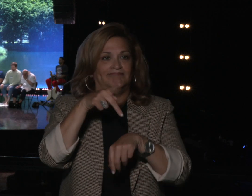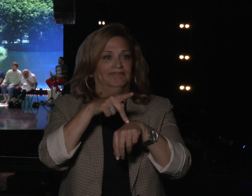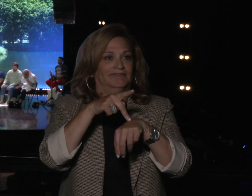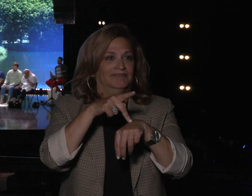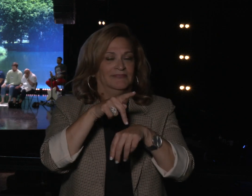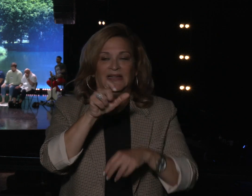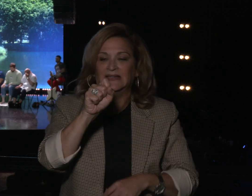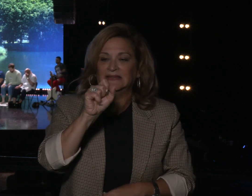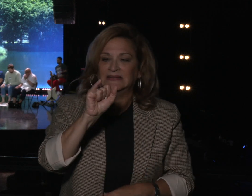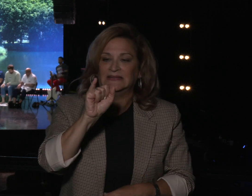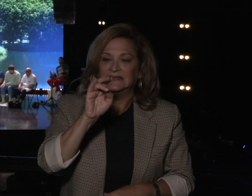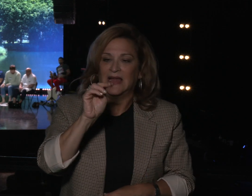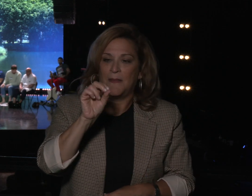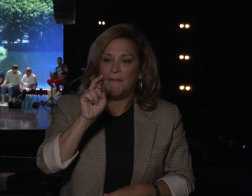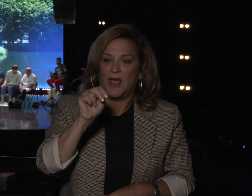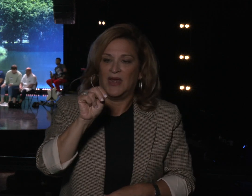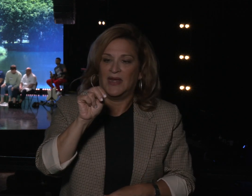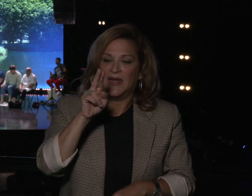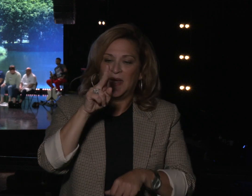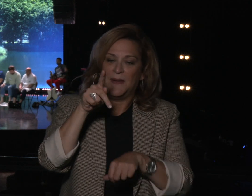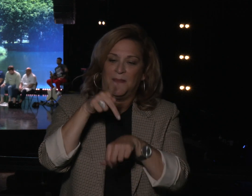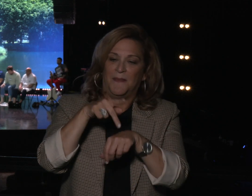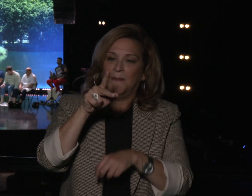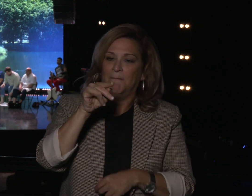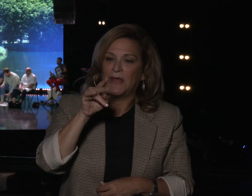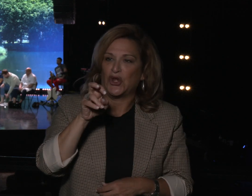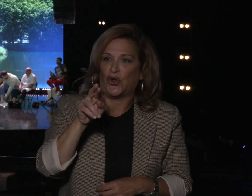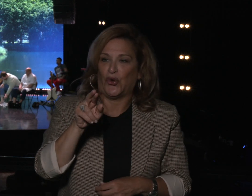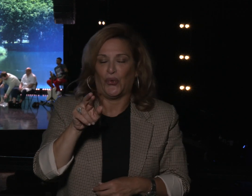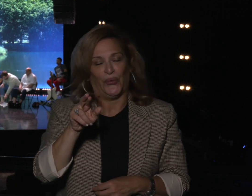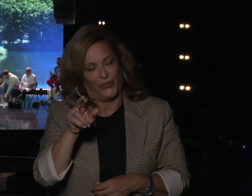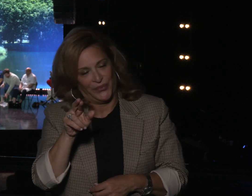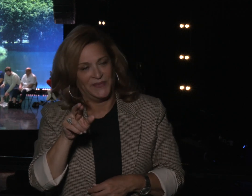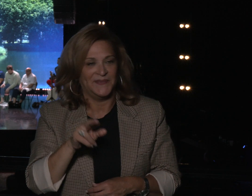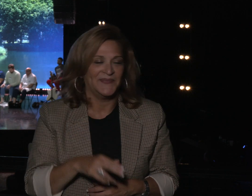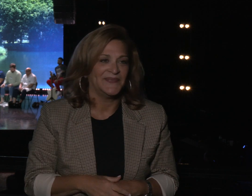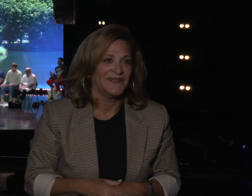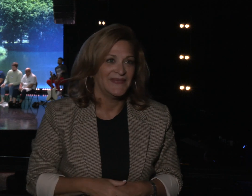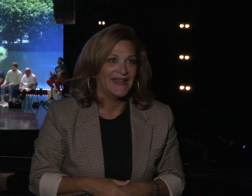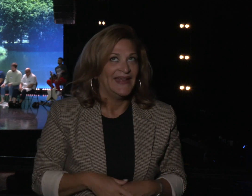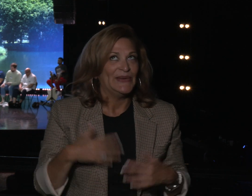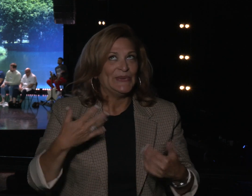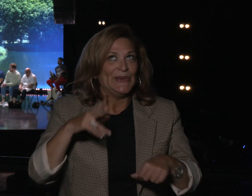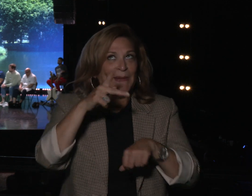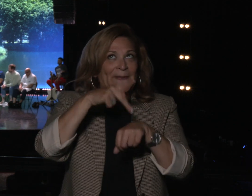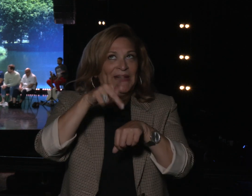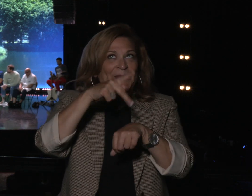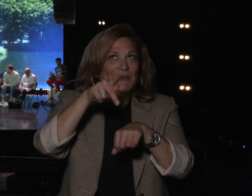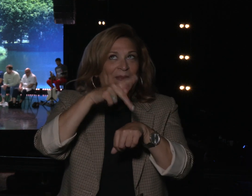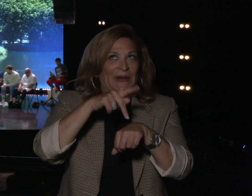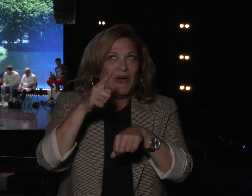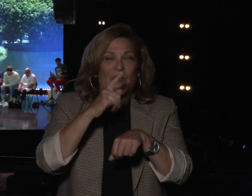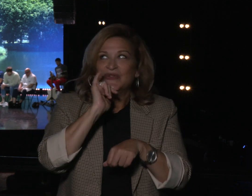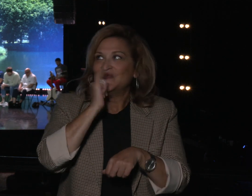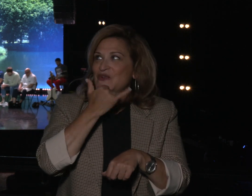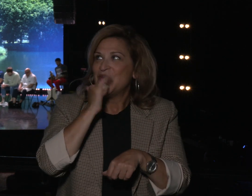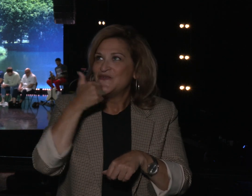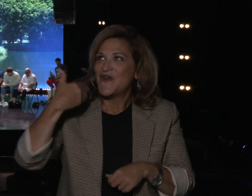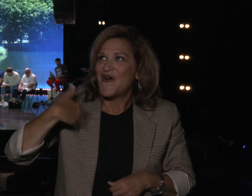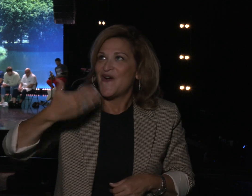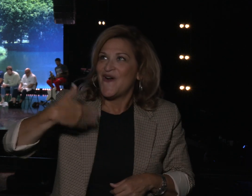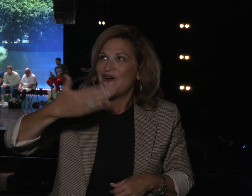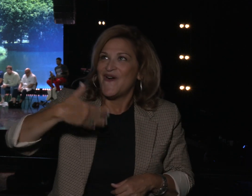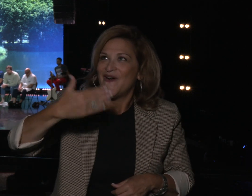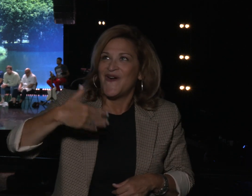Good old Petey. Peter. Peter always gets it wrong. Peter